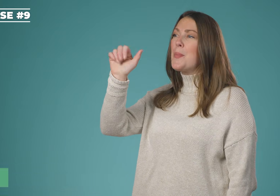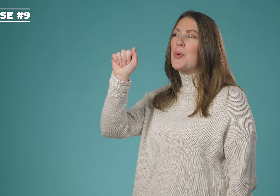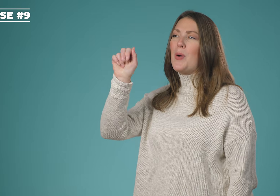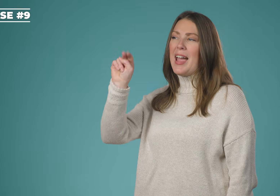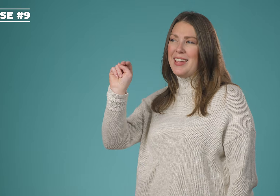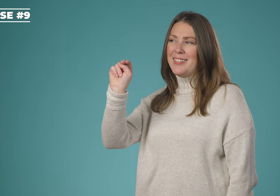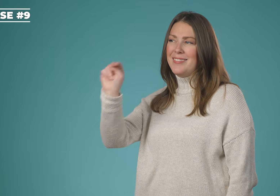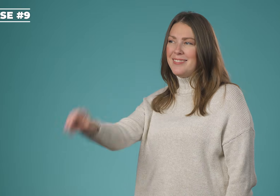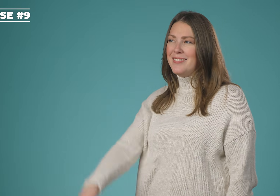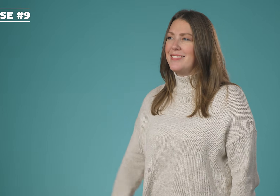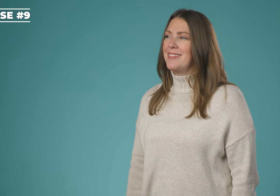Brian.